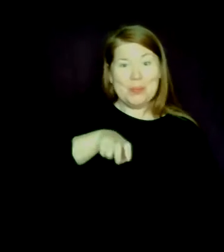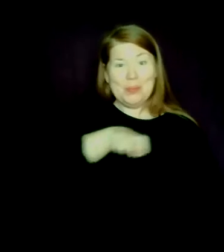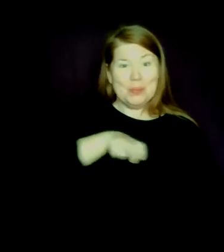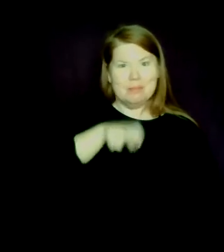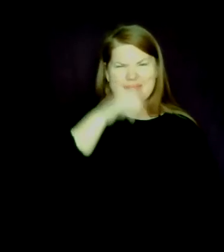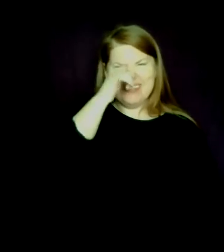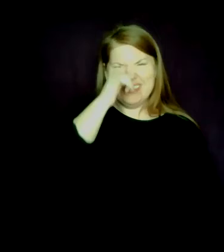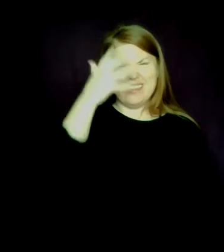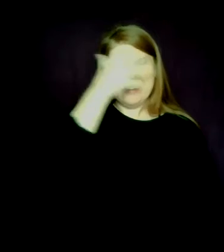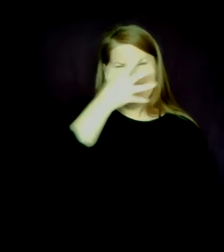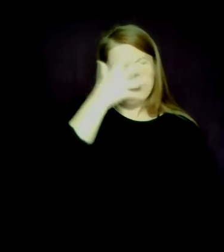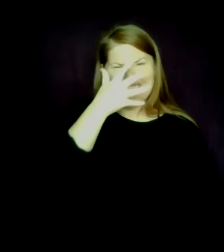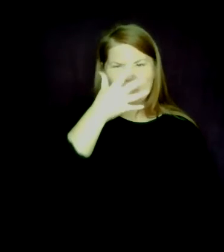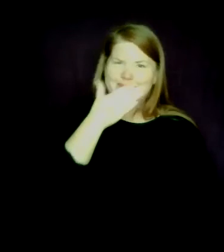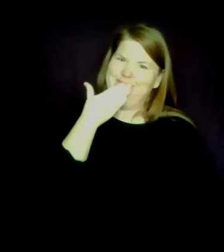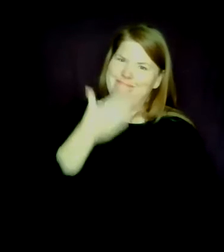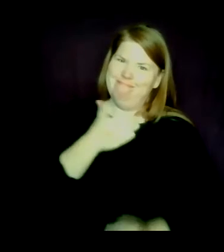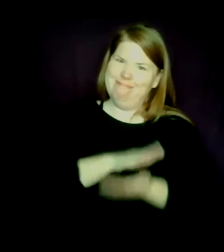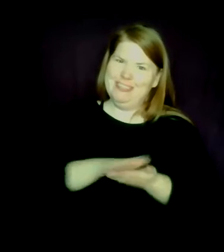face. Nice job, guys.